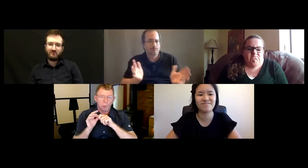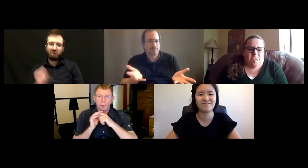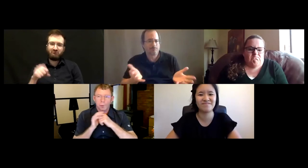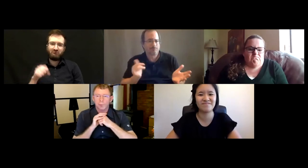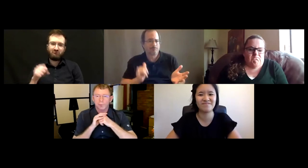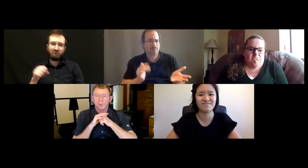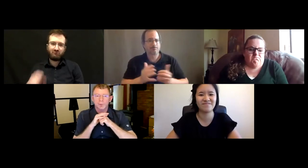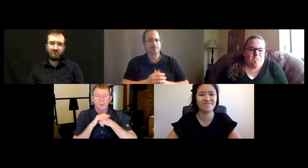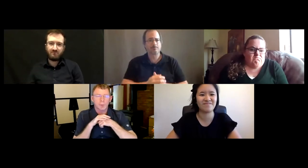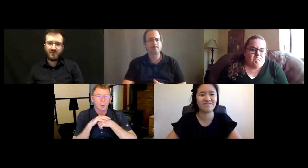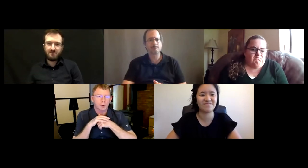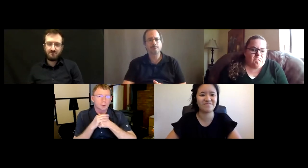is simply that we cannot hear.